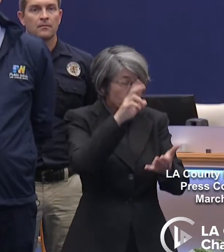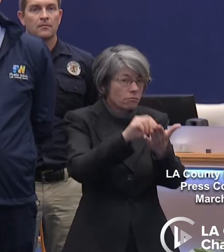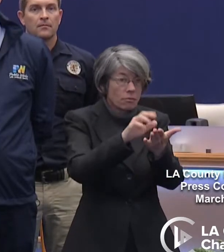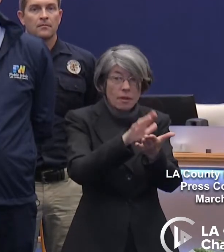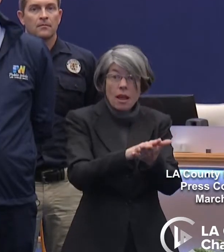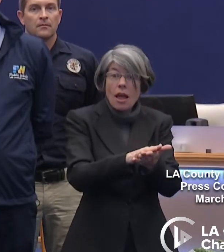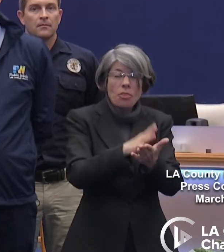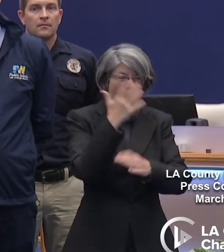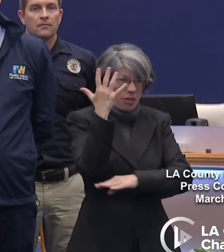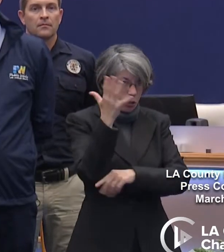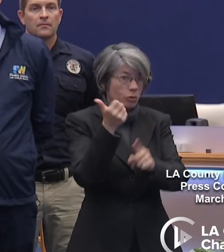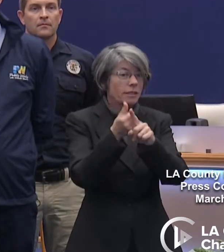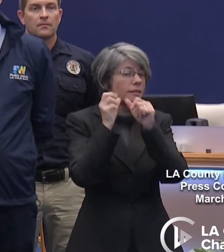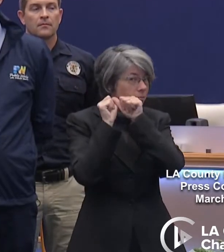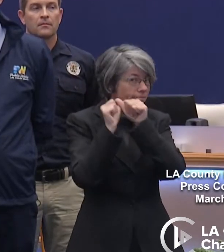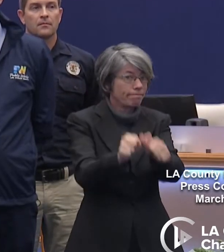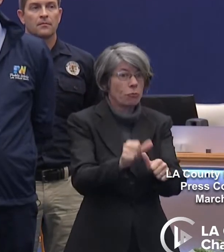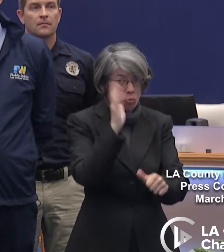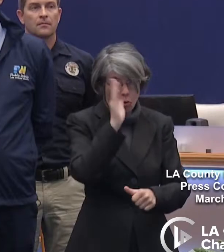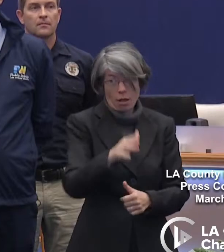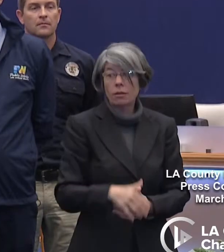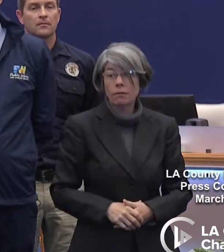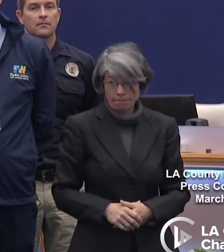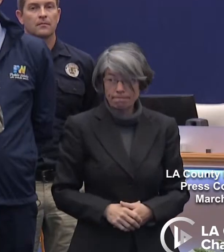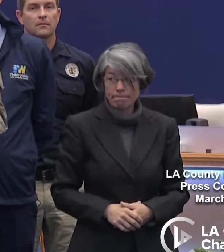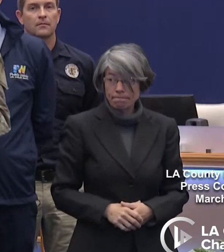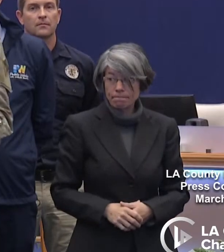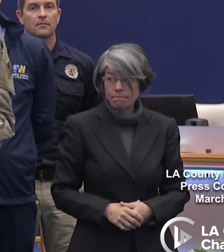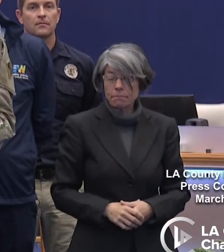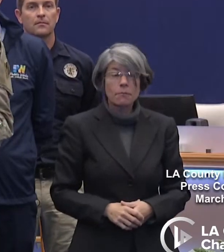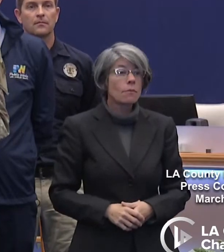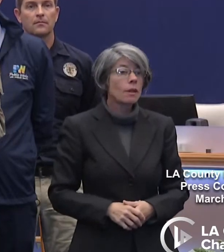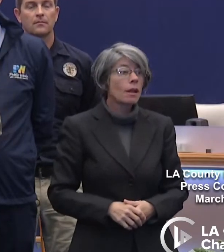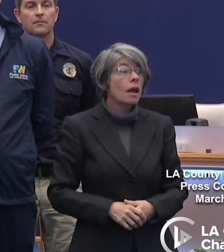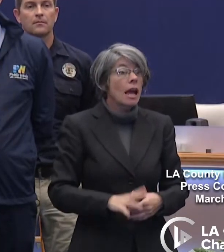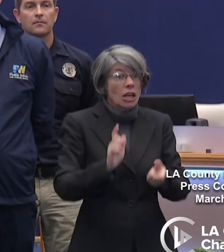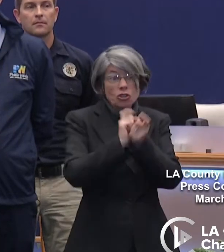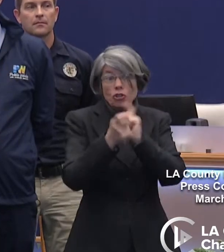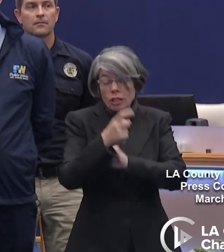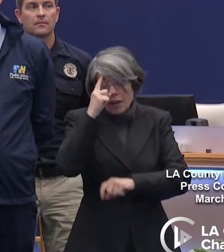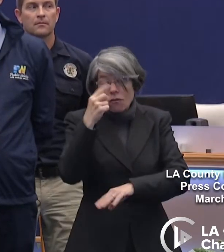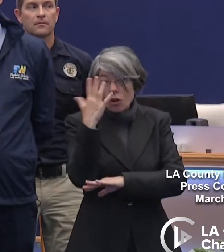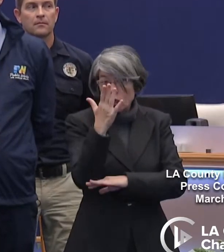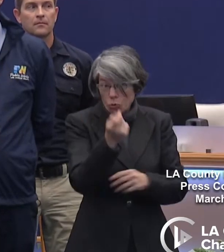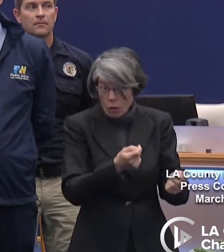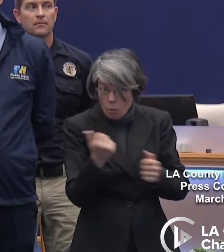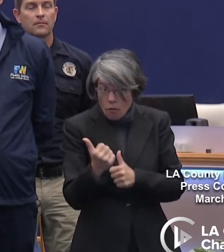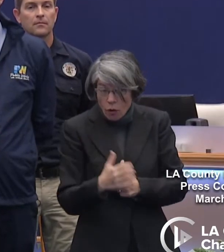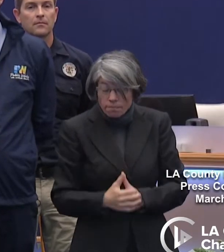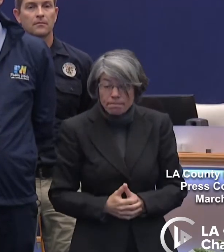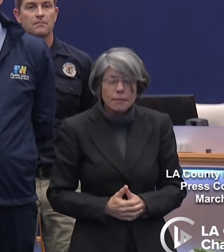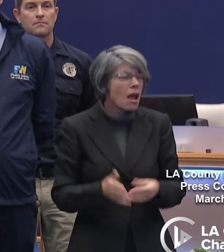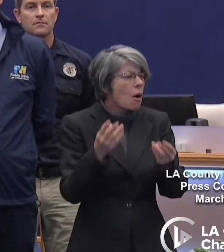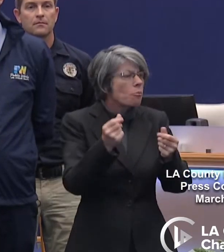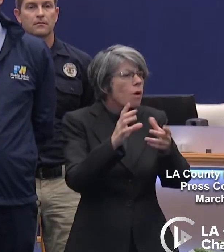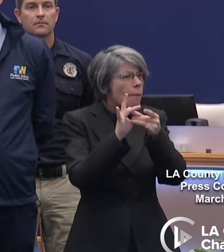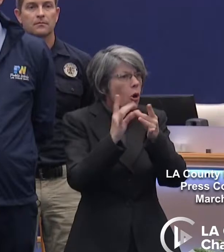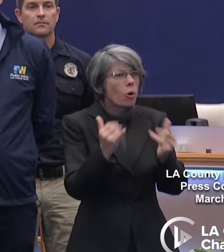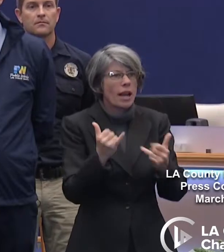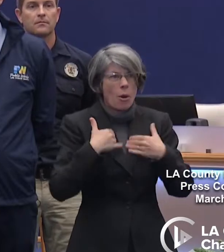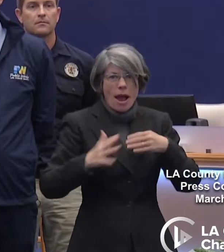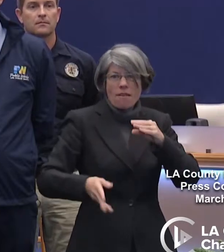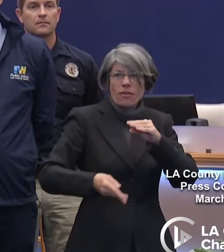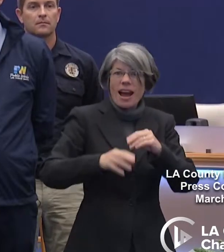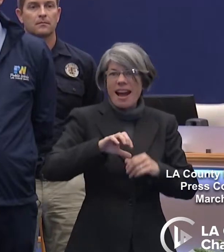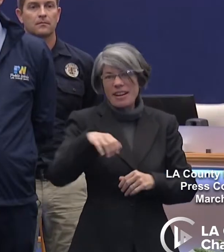that the tree will not be removed in our system. On to some changes for tree removal. Property owners now have an